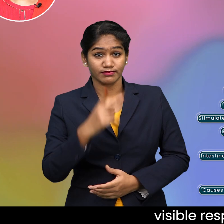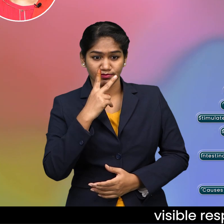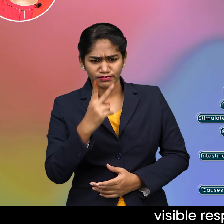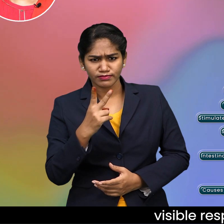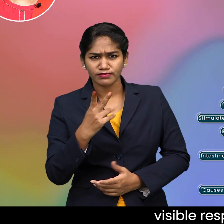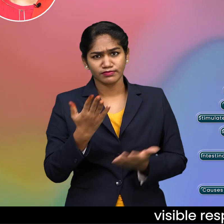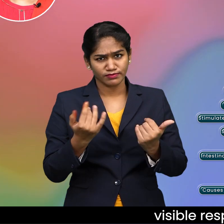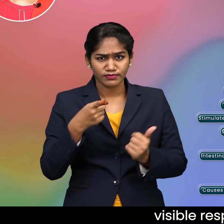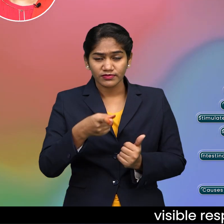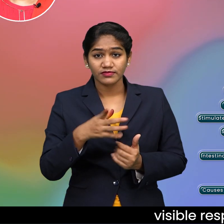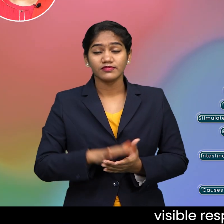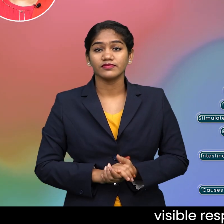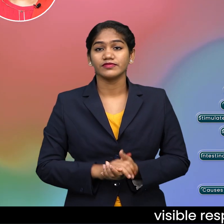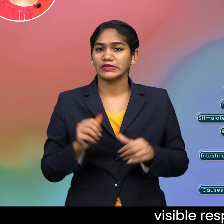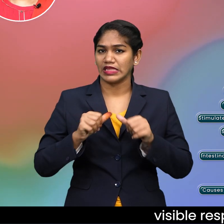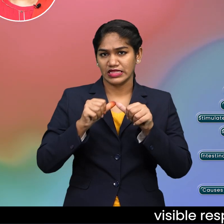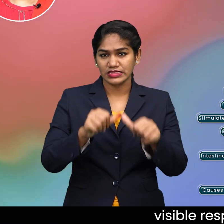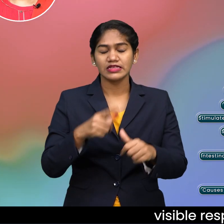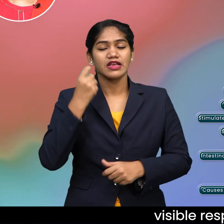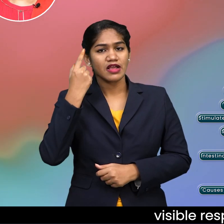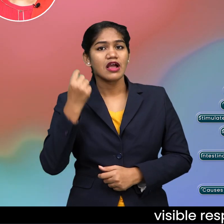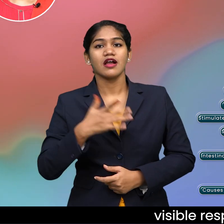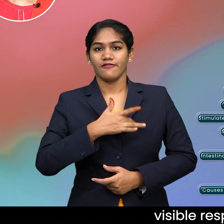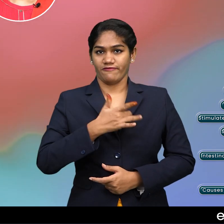visible responses are called